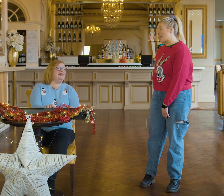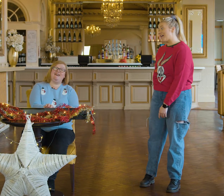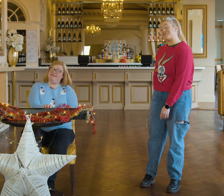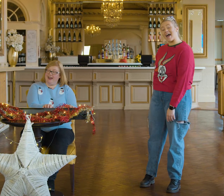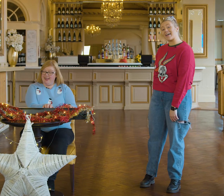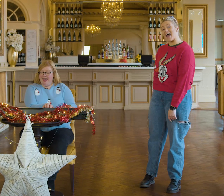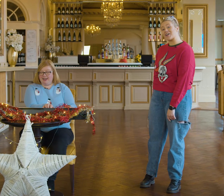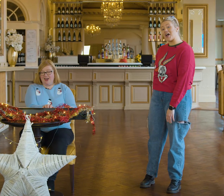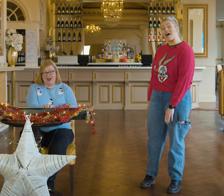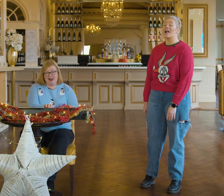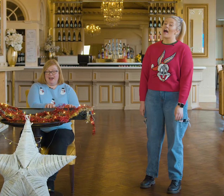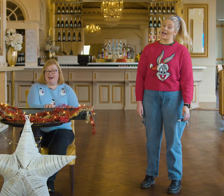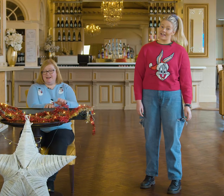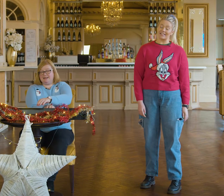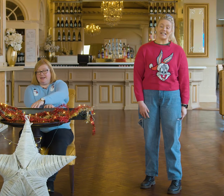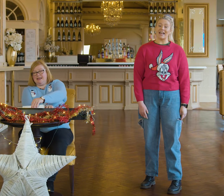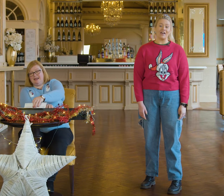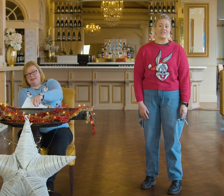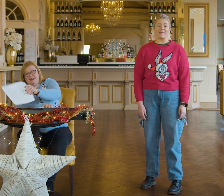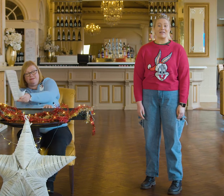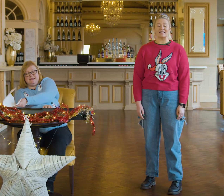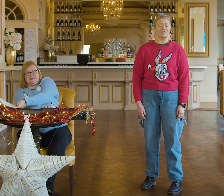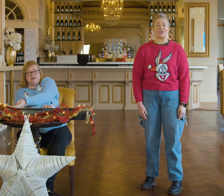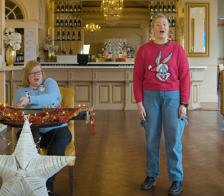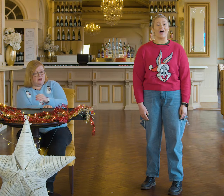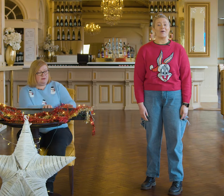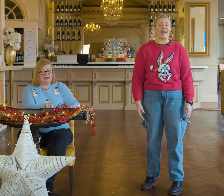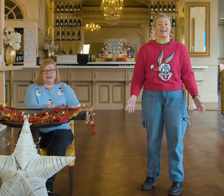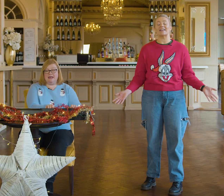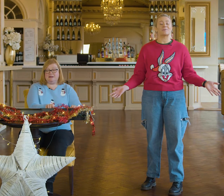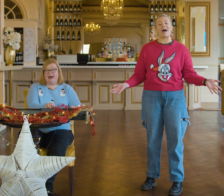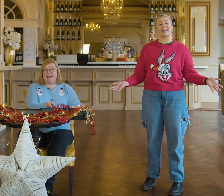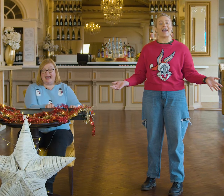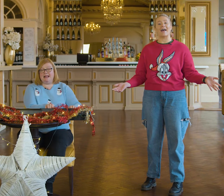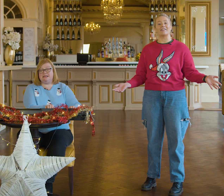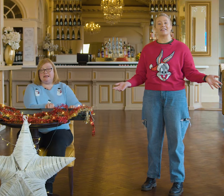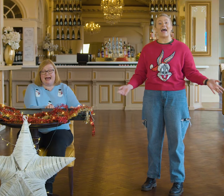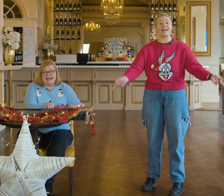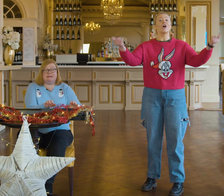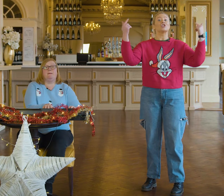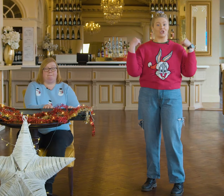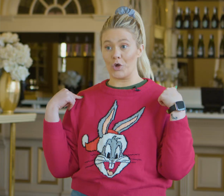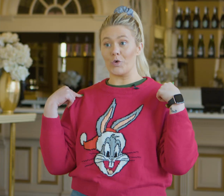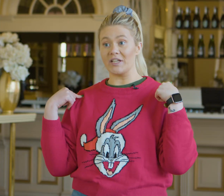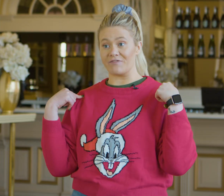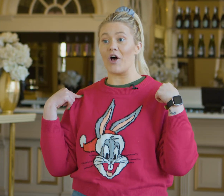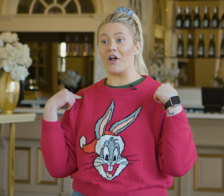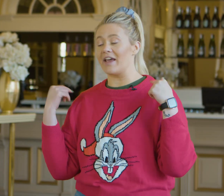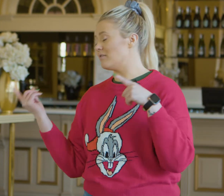gonna find that girl underneath the mistletoe and kiss by candlelight. Snow is falling,